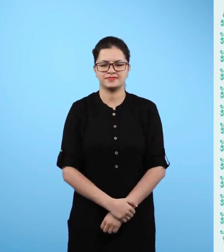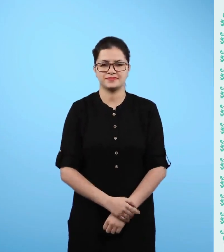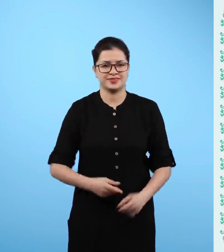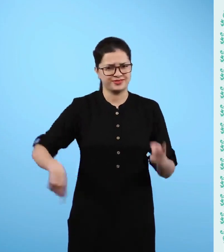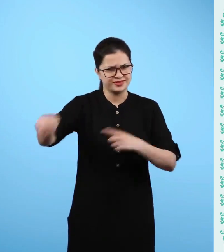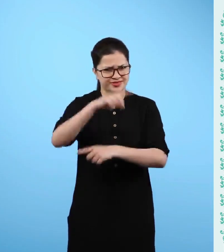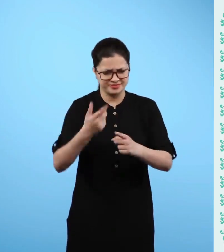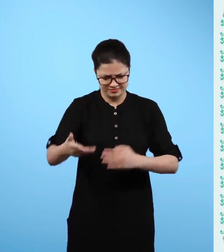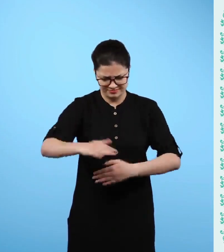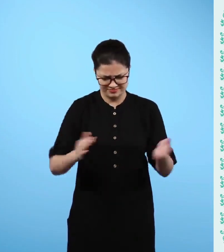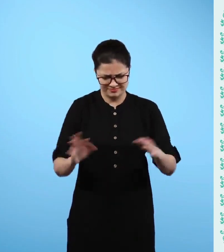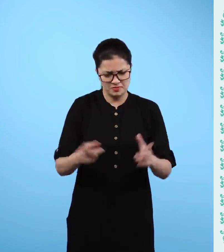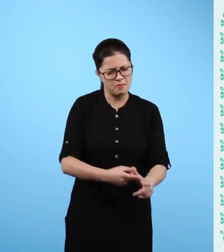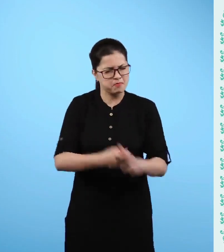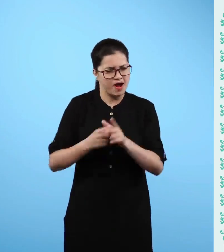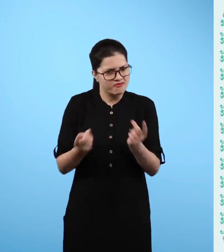How fast can you fold it?